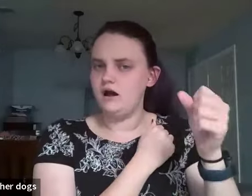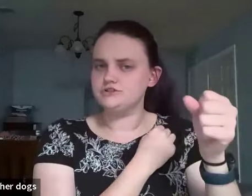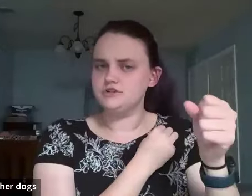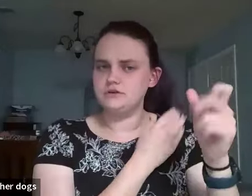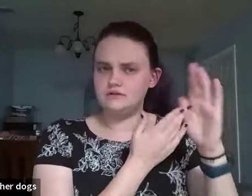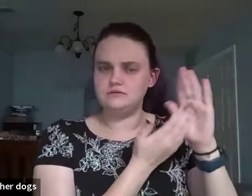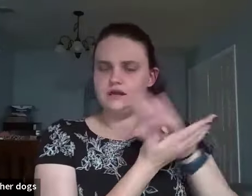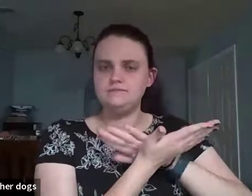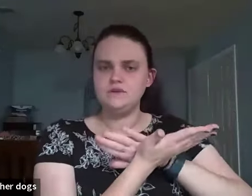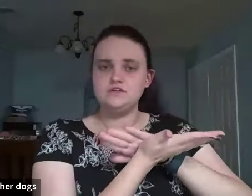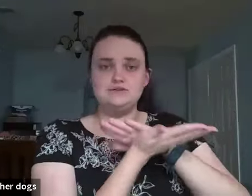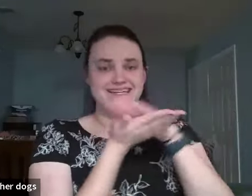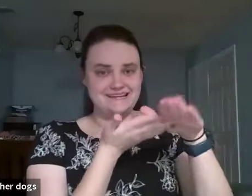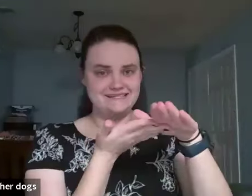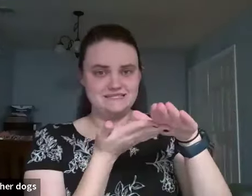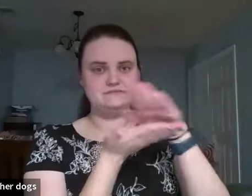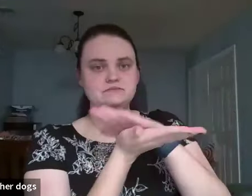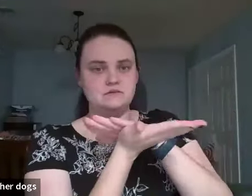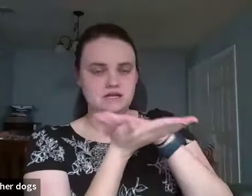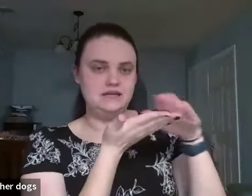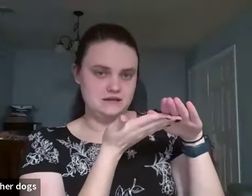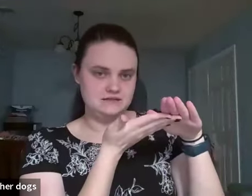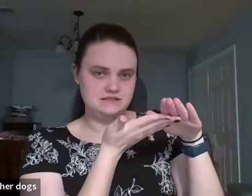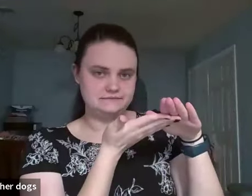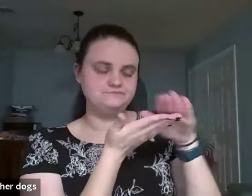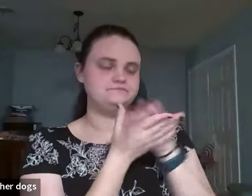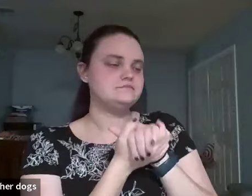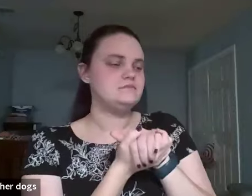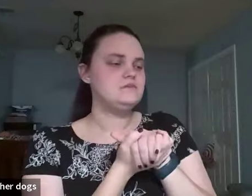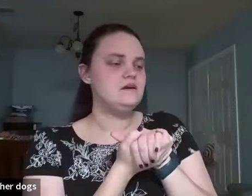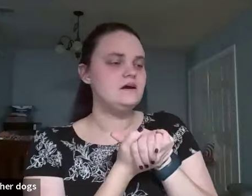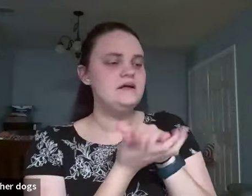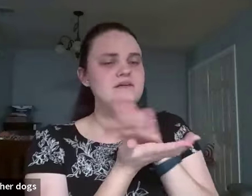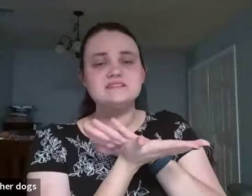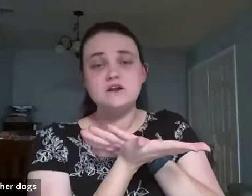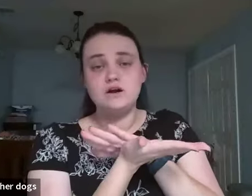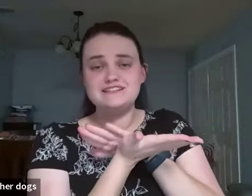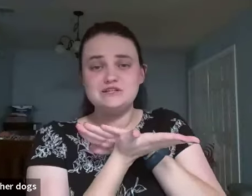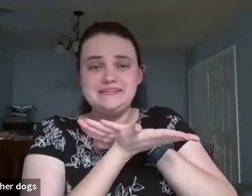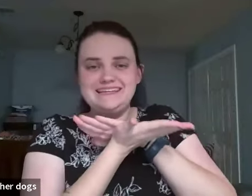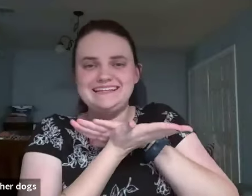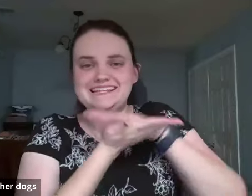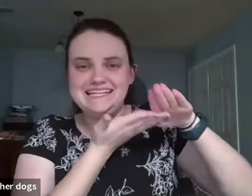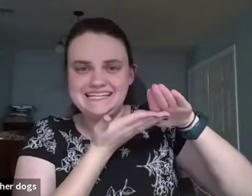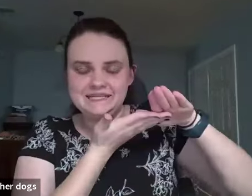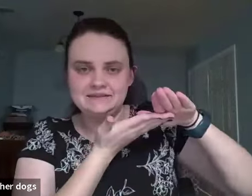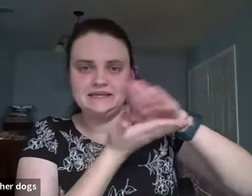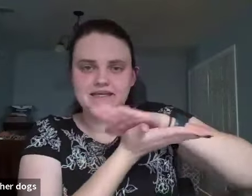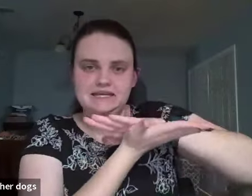I'll show y'all, okay? So nice, all right, nice. This can also be clean, like